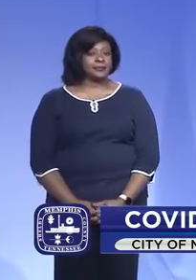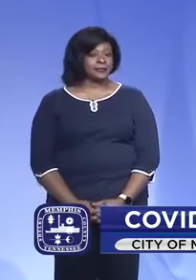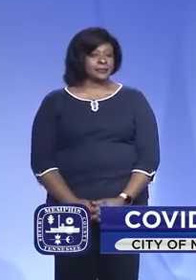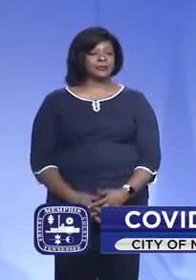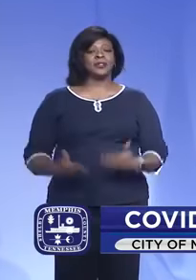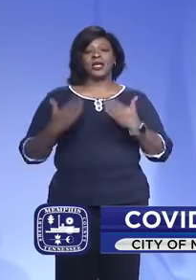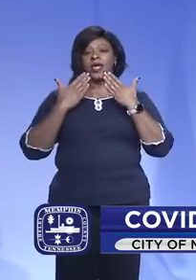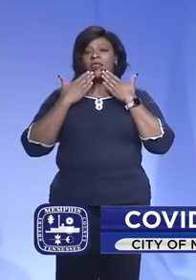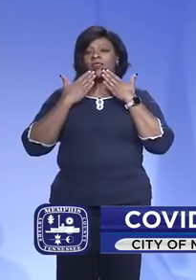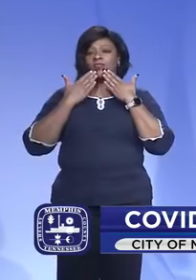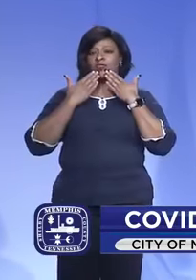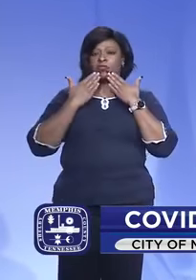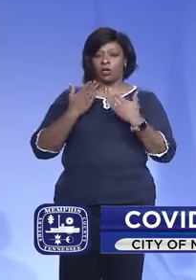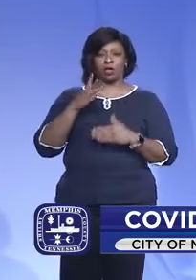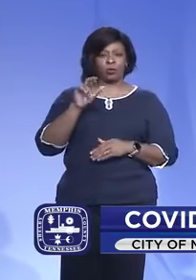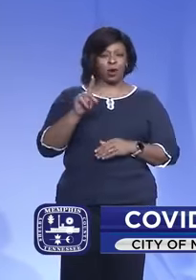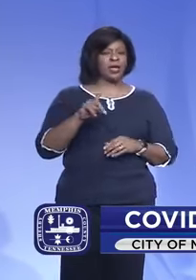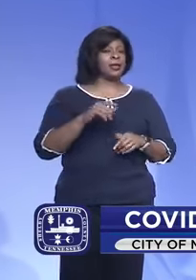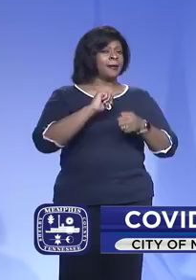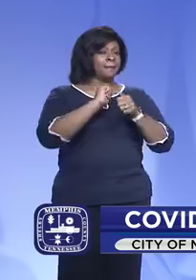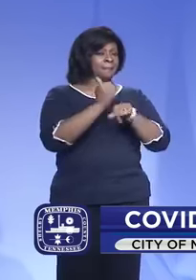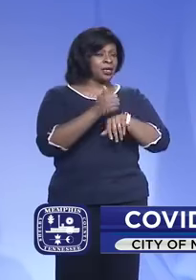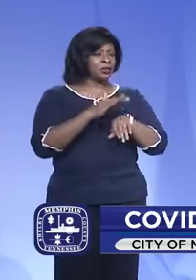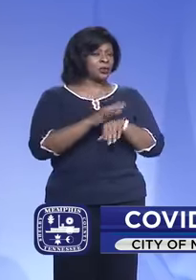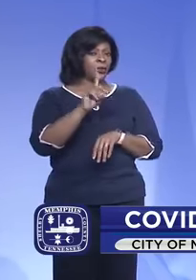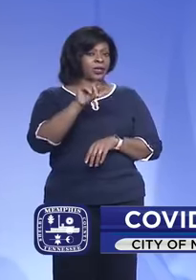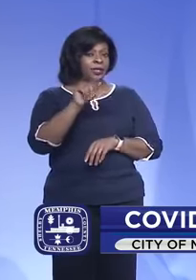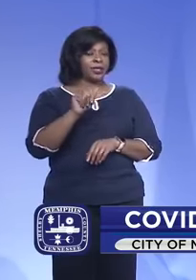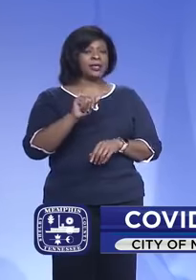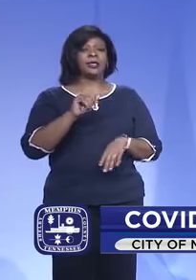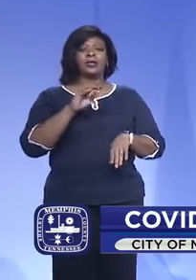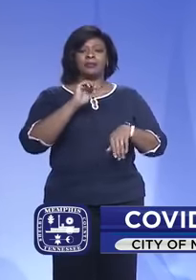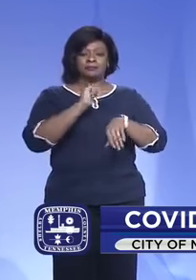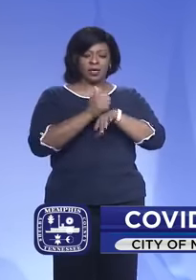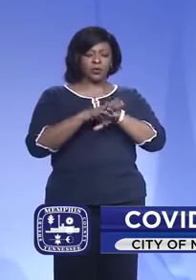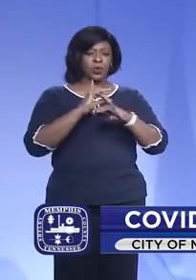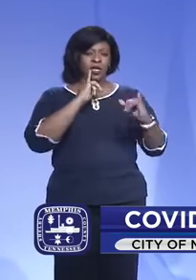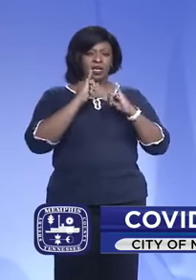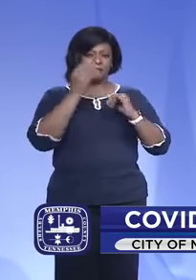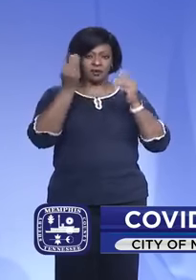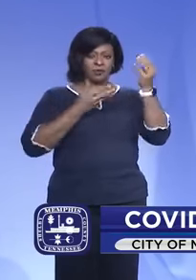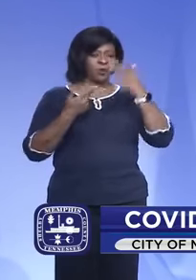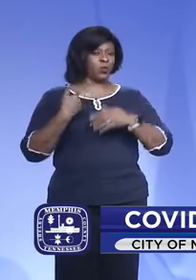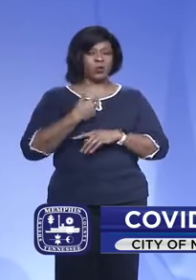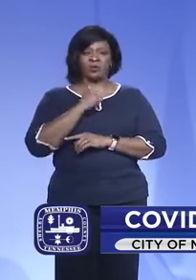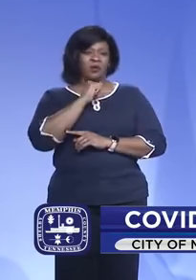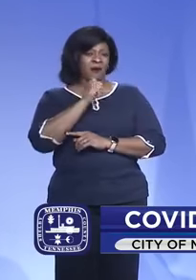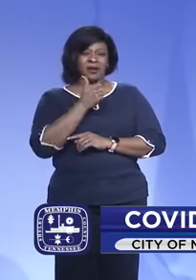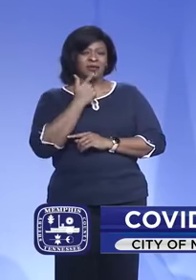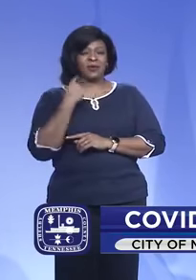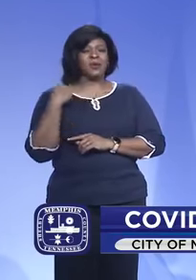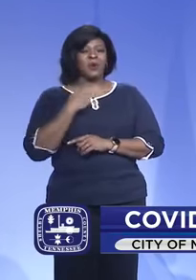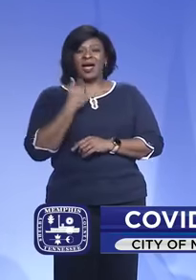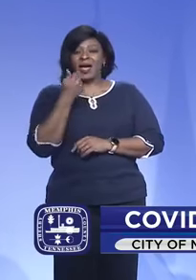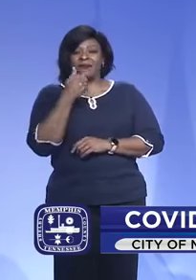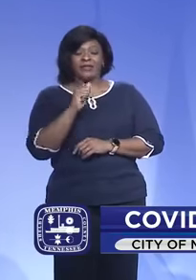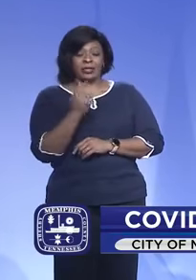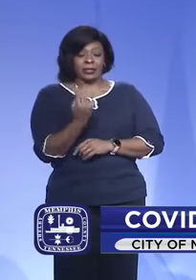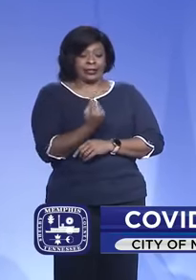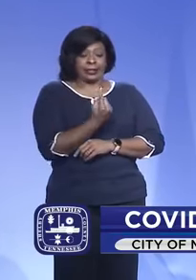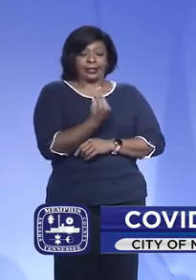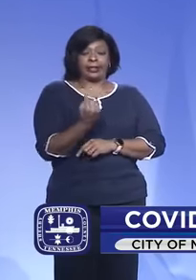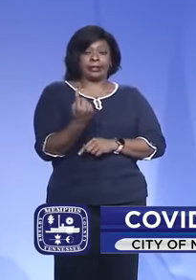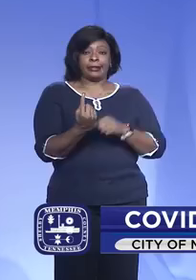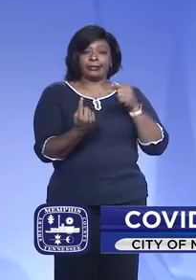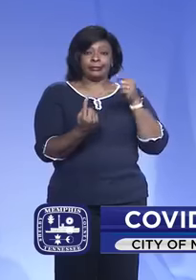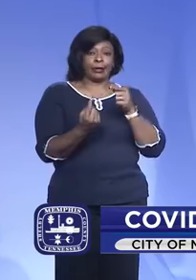Thank you, Brad. Based on the data and based on the interviews, we would not necessarily say we have any signals here